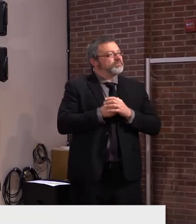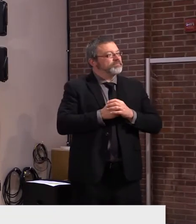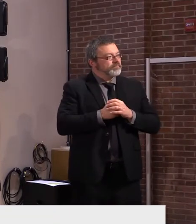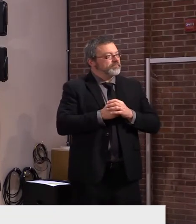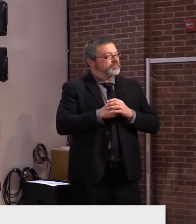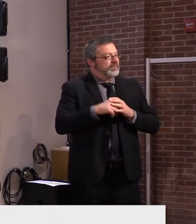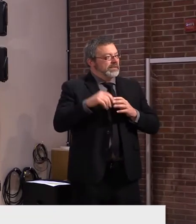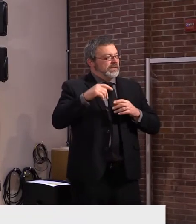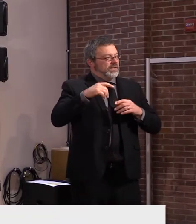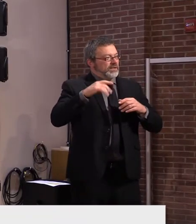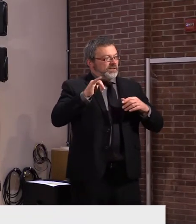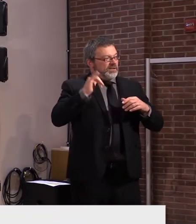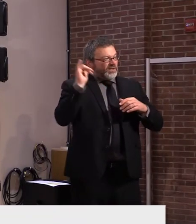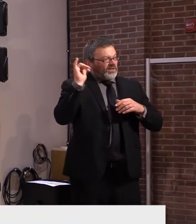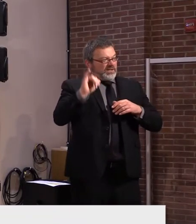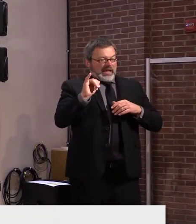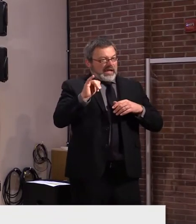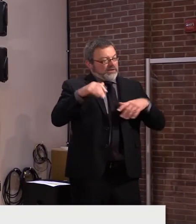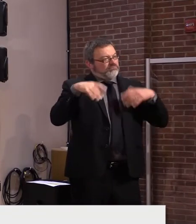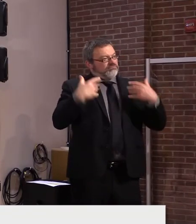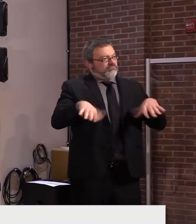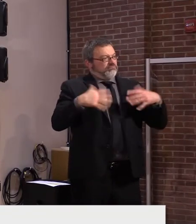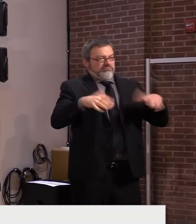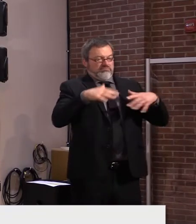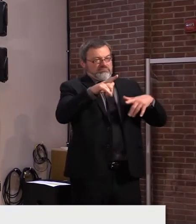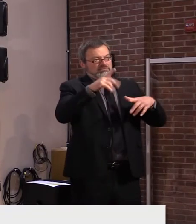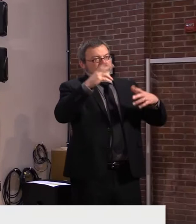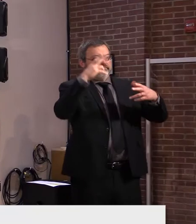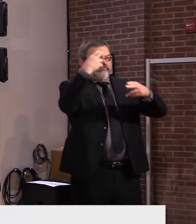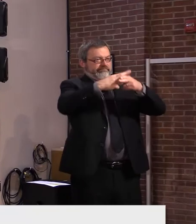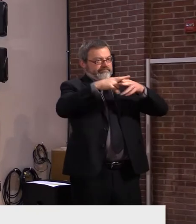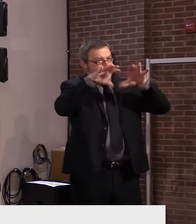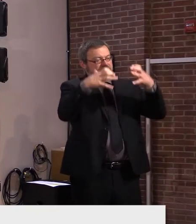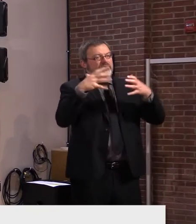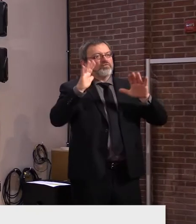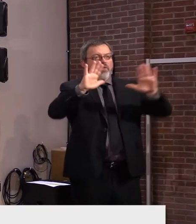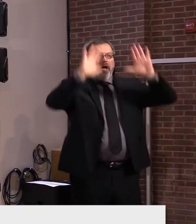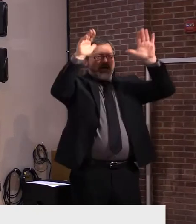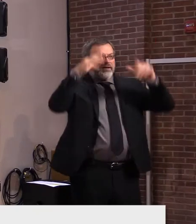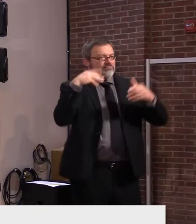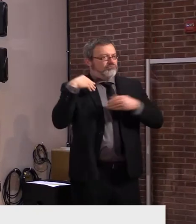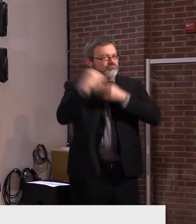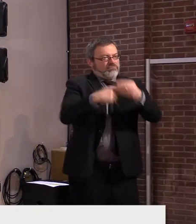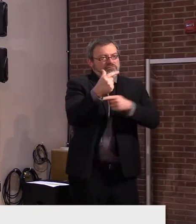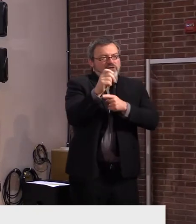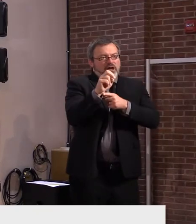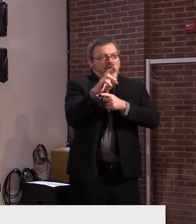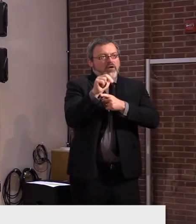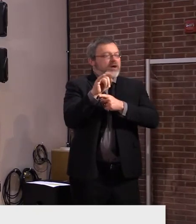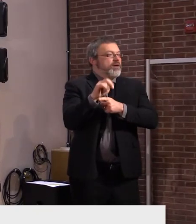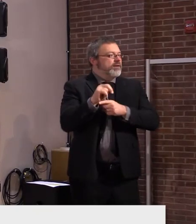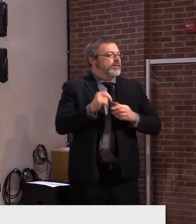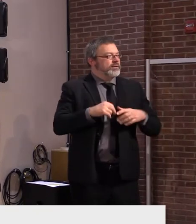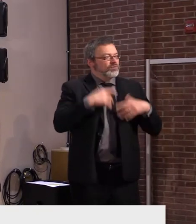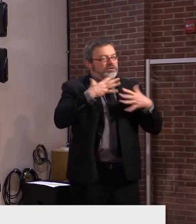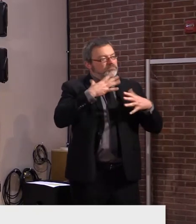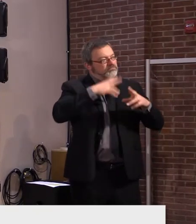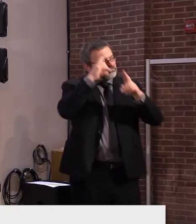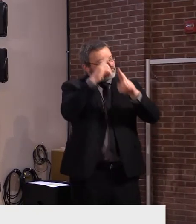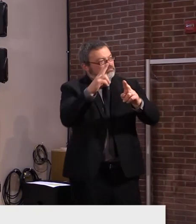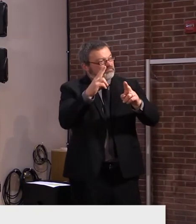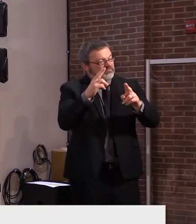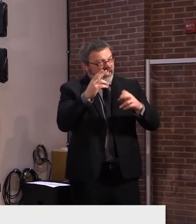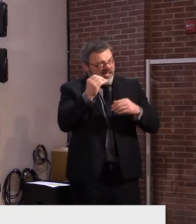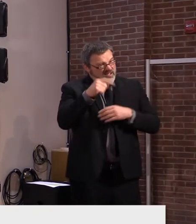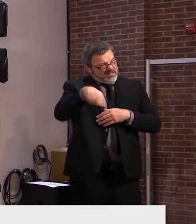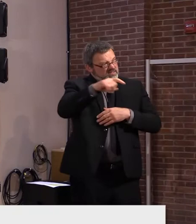chance, because unfortunately there aren't many of them left, and they did more than we'll ever fully know or appreciate.